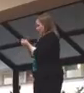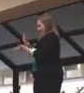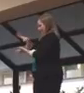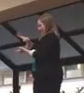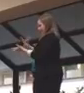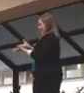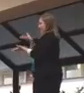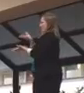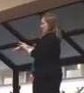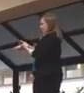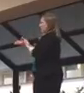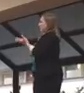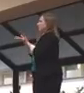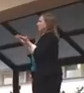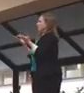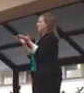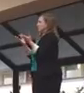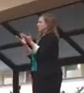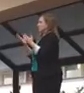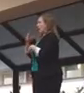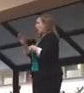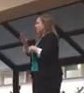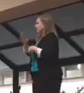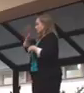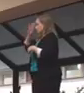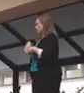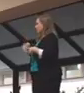there. The information is there. We're all very aware of it.